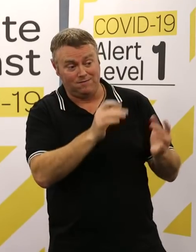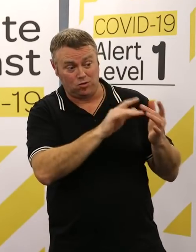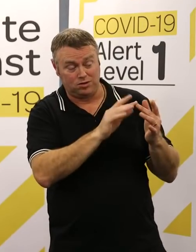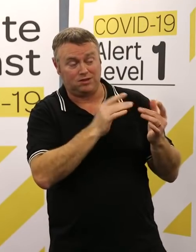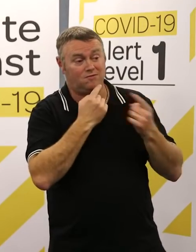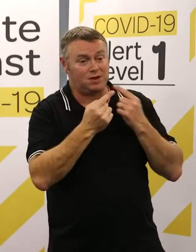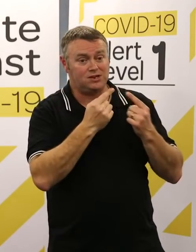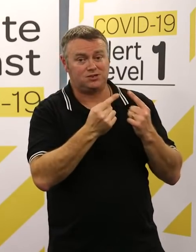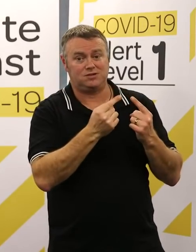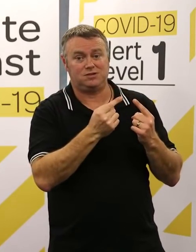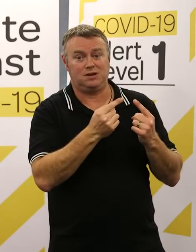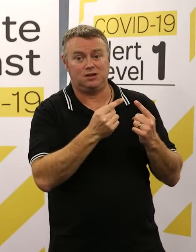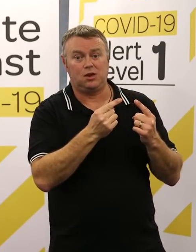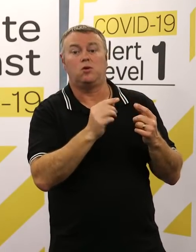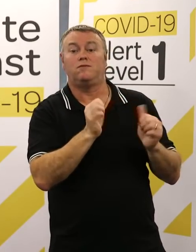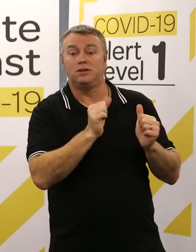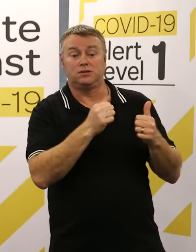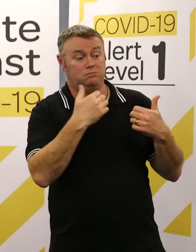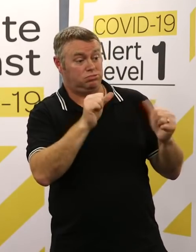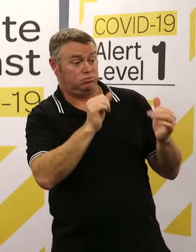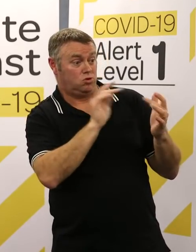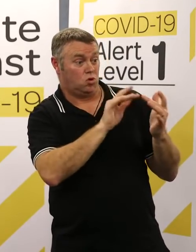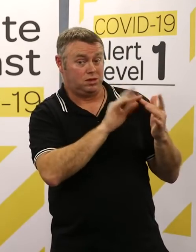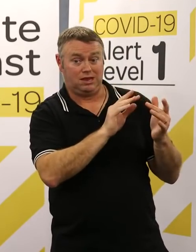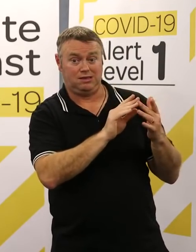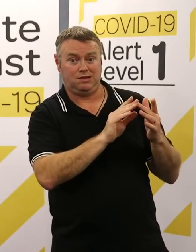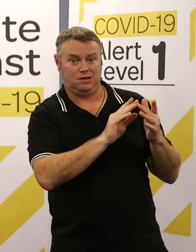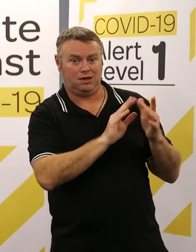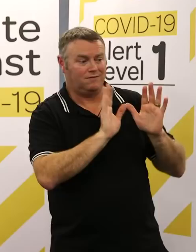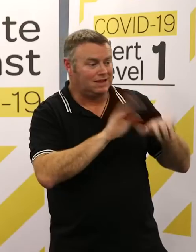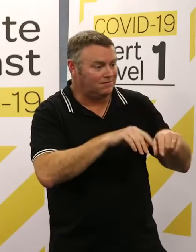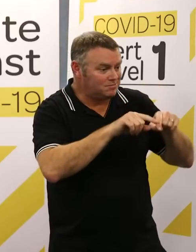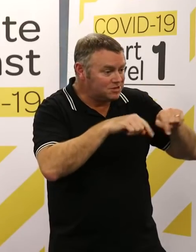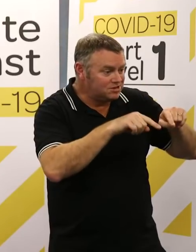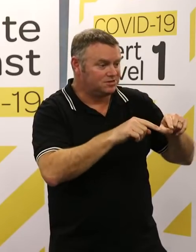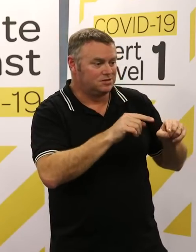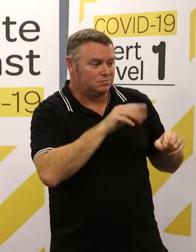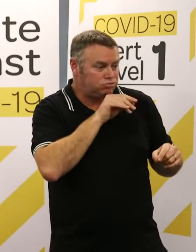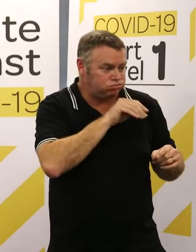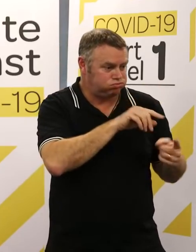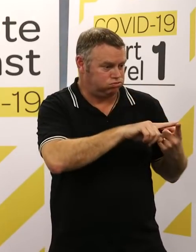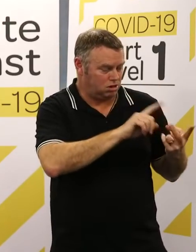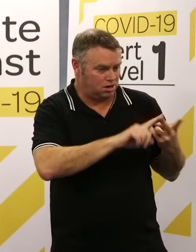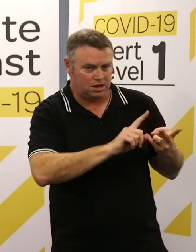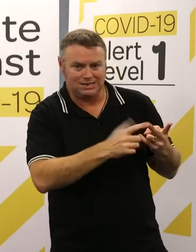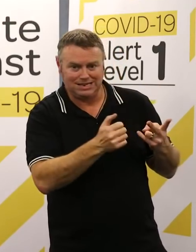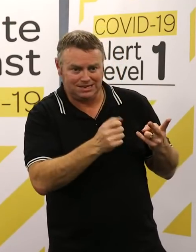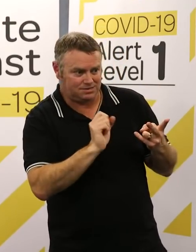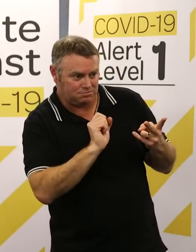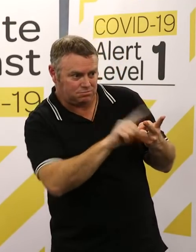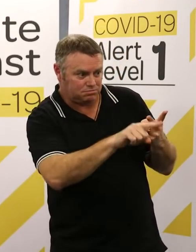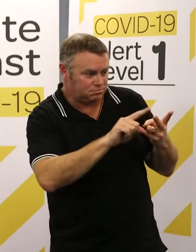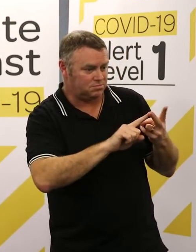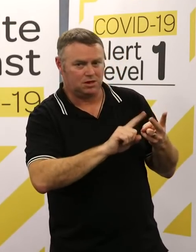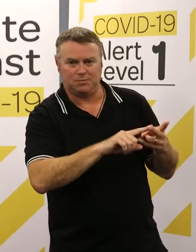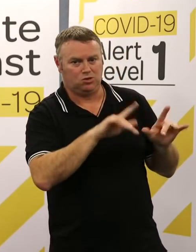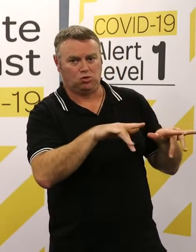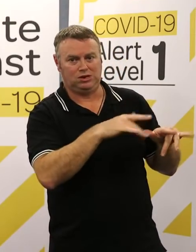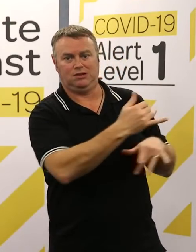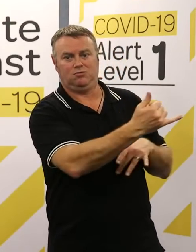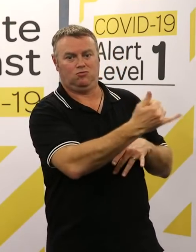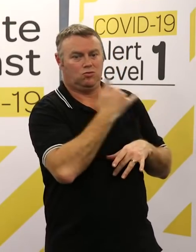able to contact and have left messages, and text messages have got through, but the contact has not been returned. There is also a